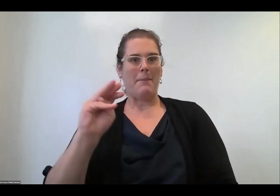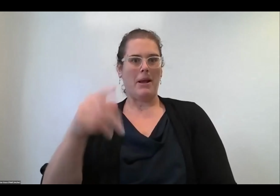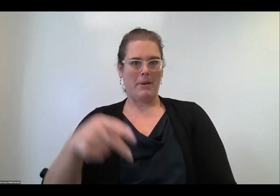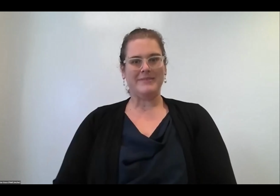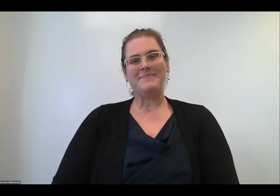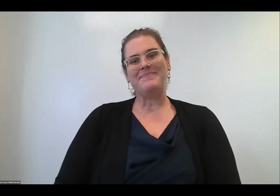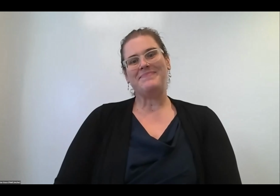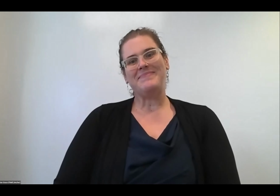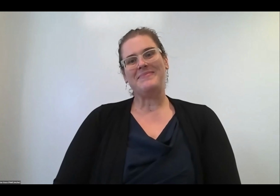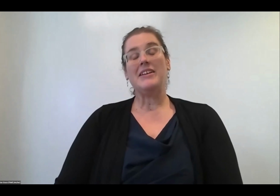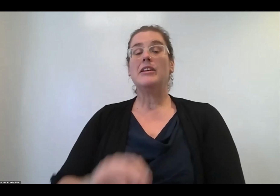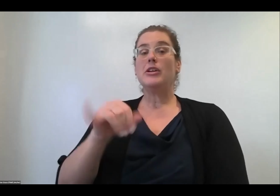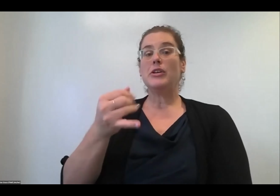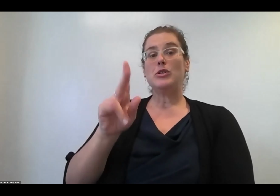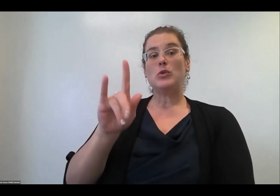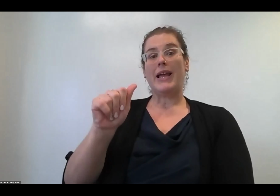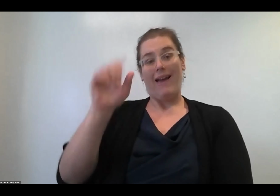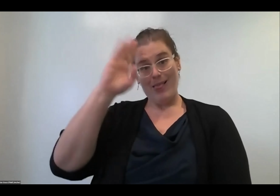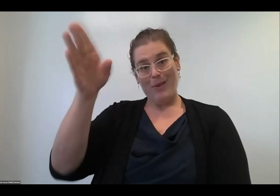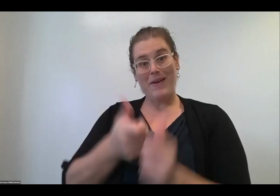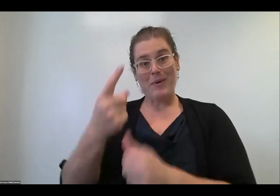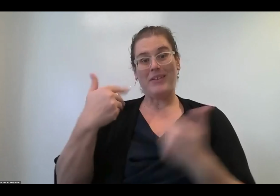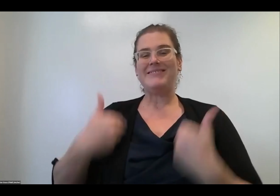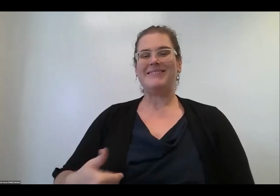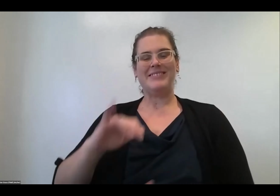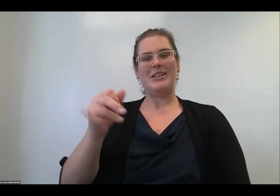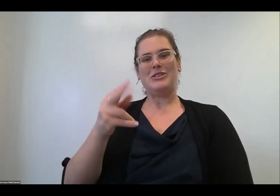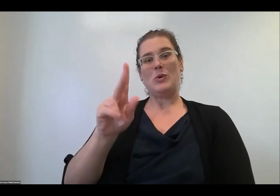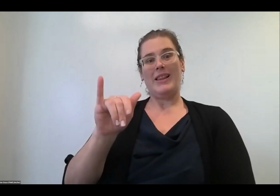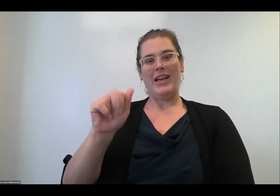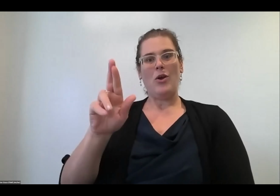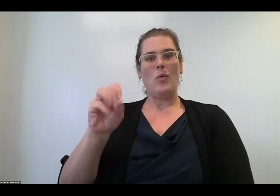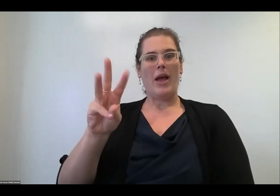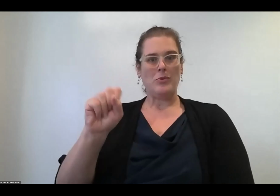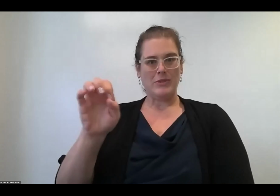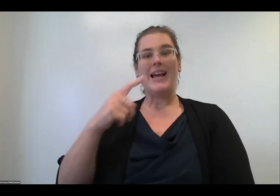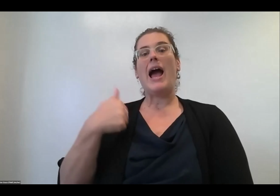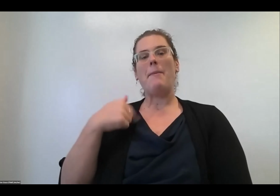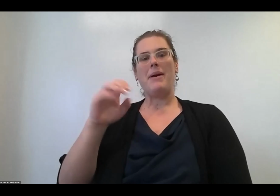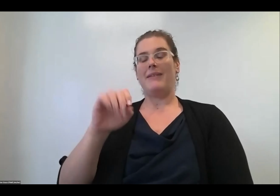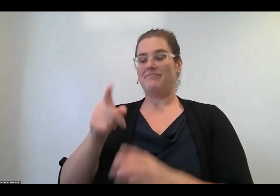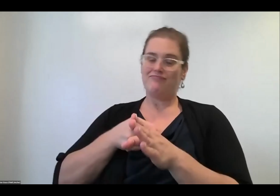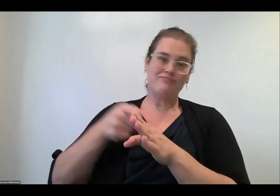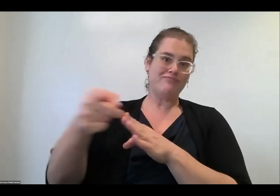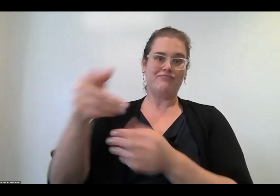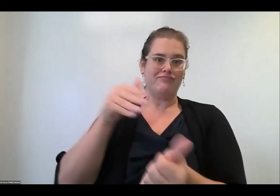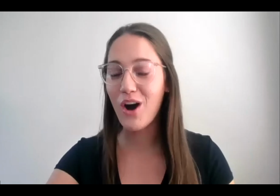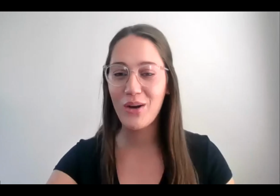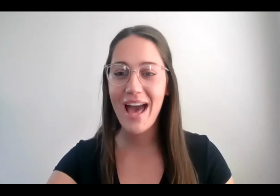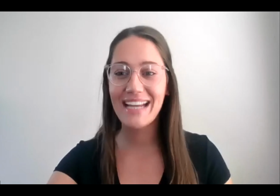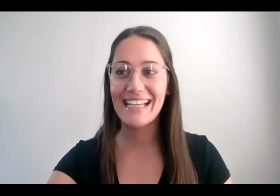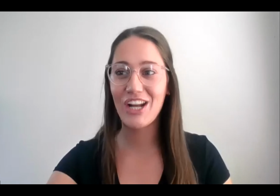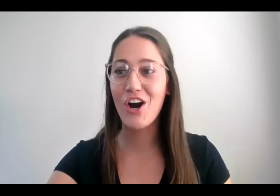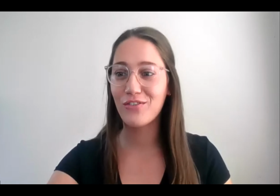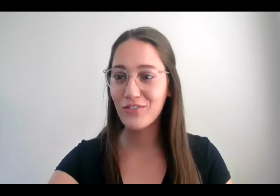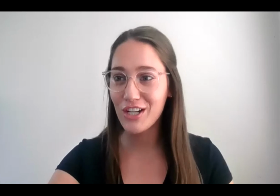Yes, hello, good afternoon, everyone. My name is Julia Rouse, and I'm an epidemiologist at the DC Health Department, as mentioned. So I'll go